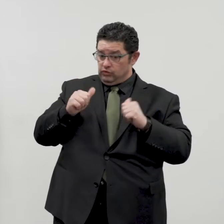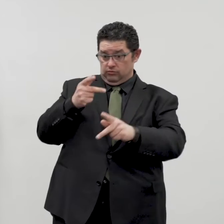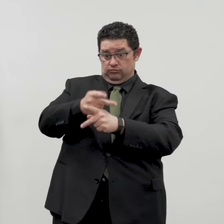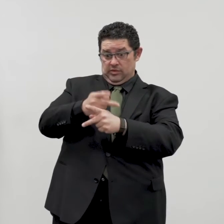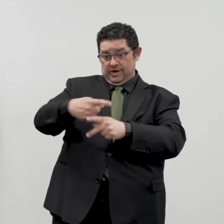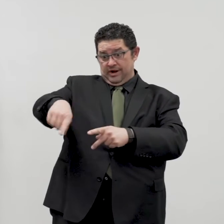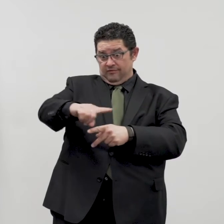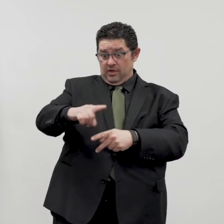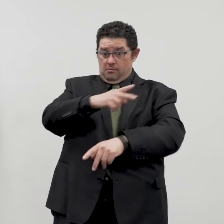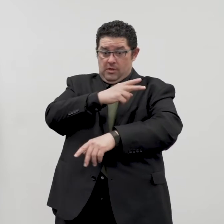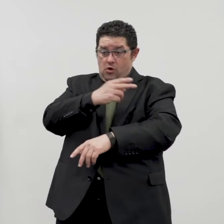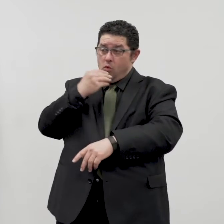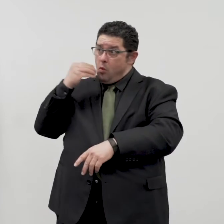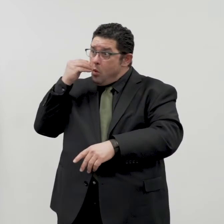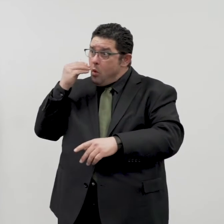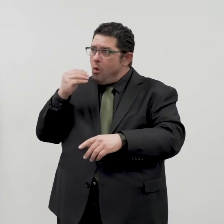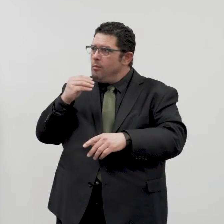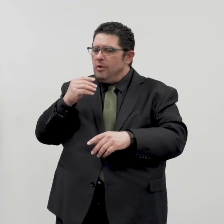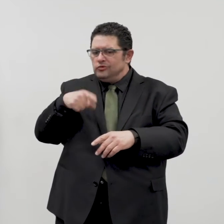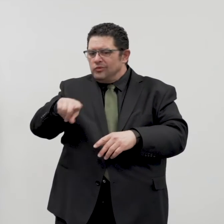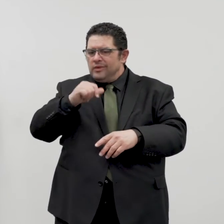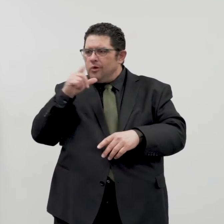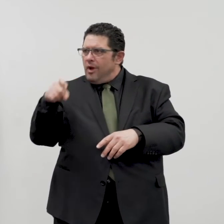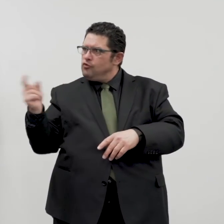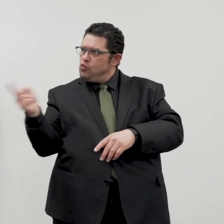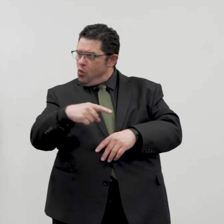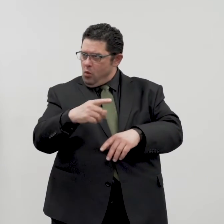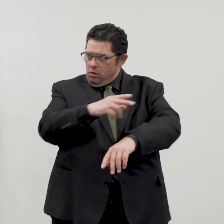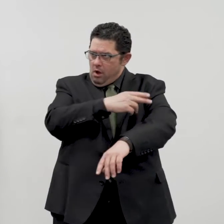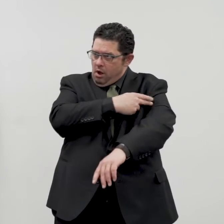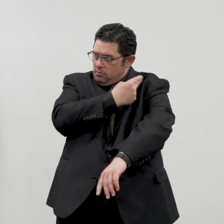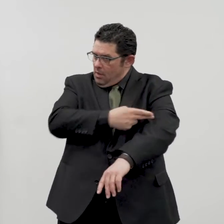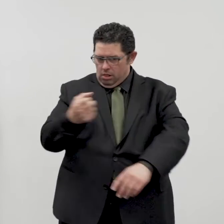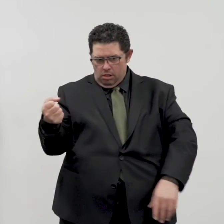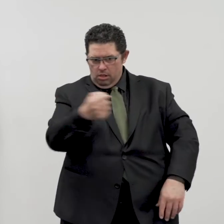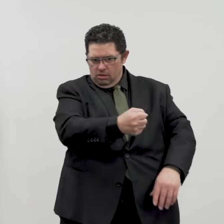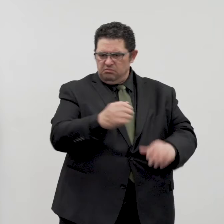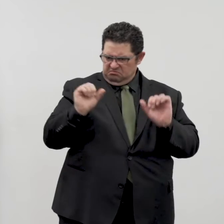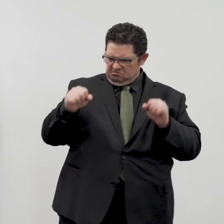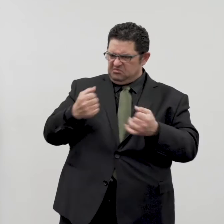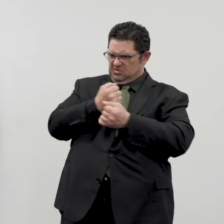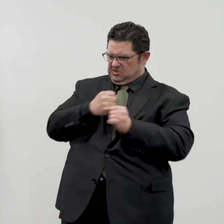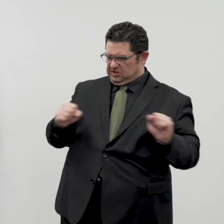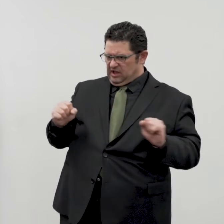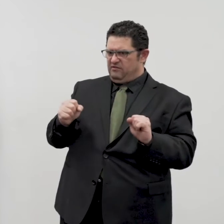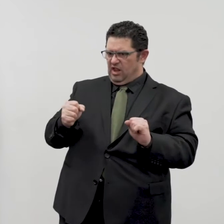up our hospitals with patients who can be managed at home, and so they can safely isolate at home.